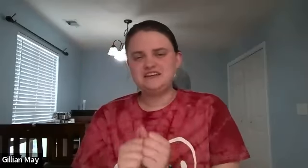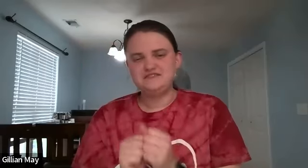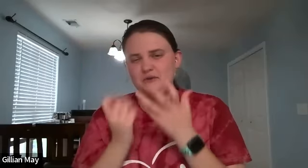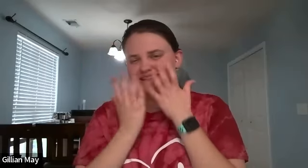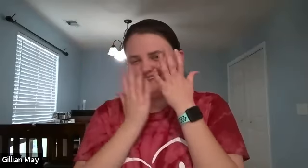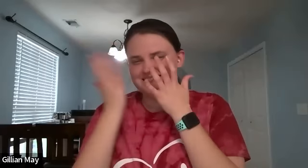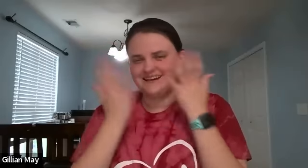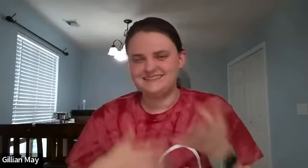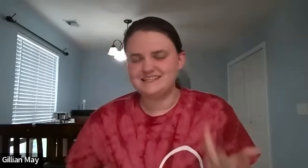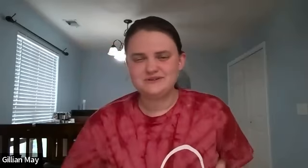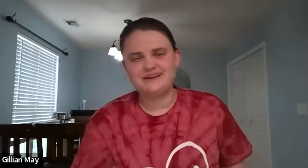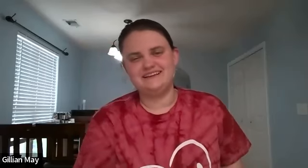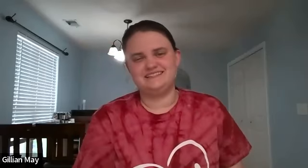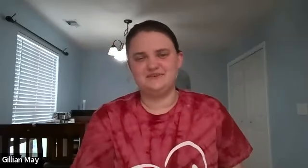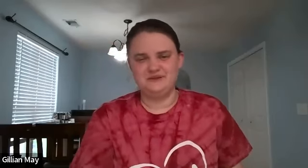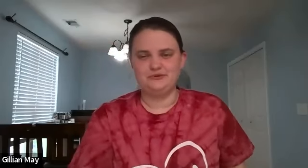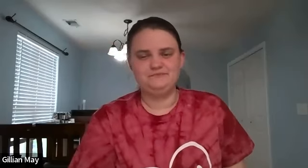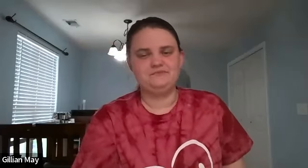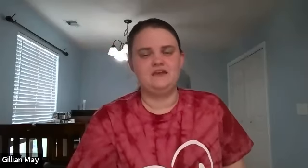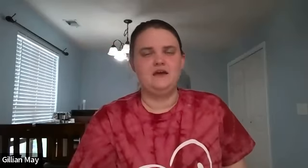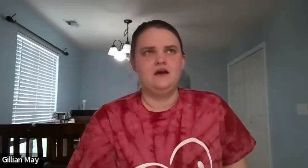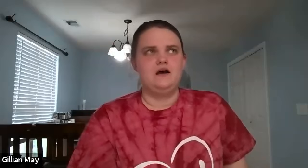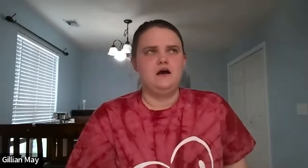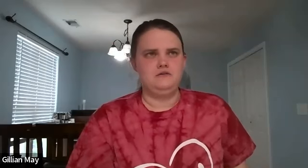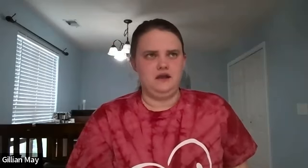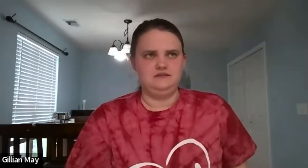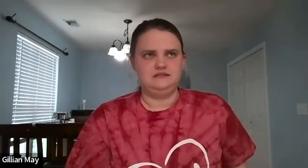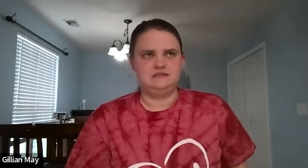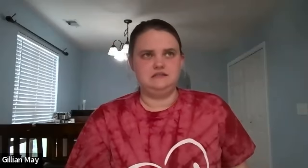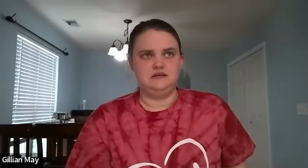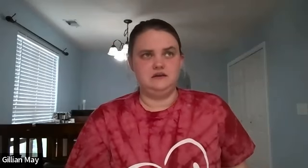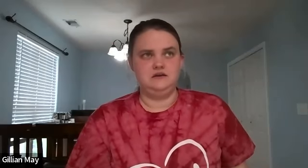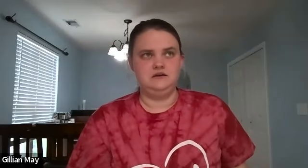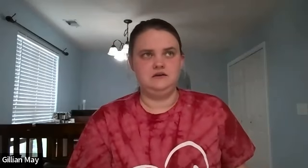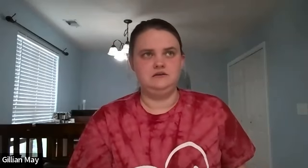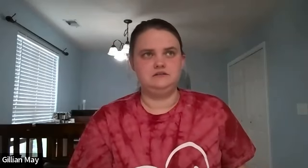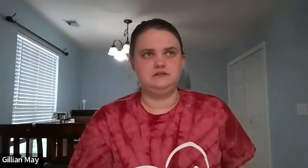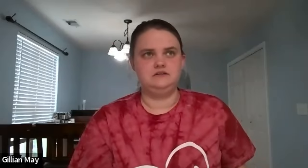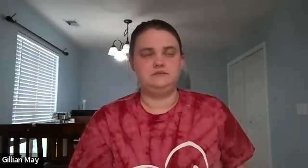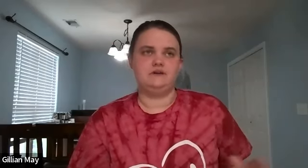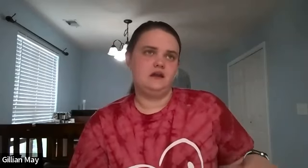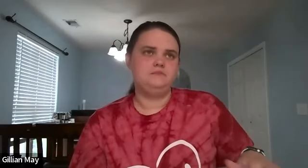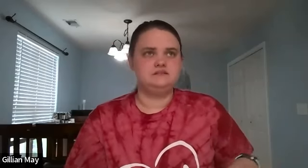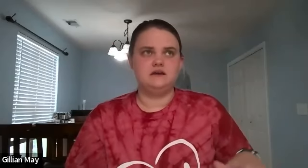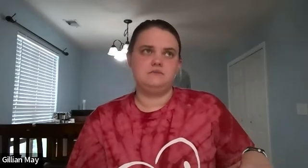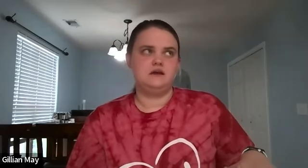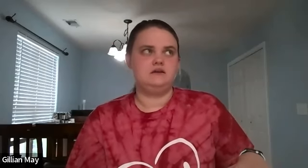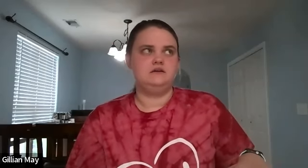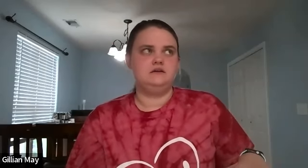yourself go into the signs. That's always what I like to tell people. All right, let's see. We had happy, sad, mad. Are